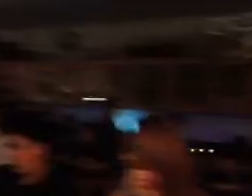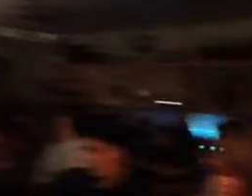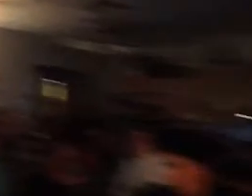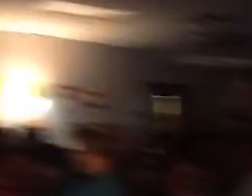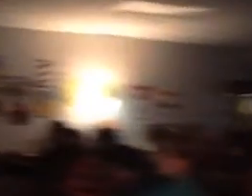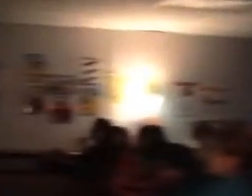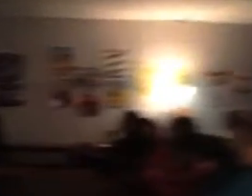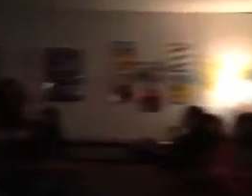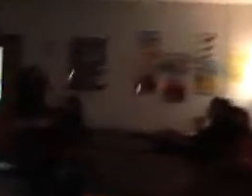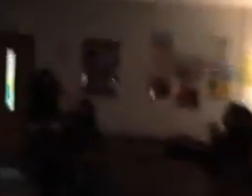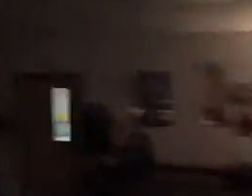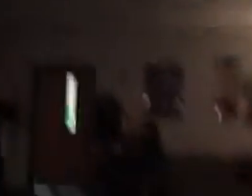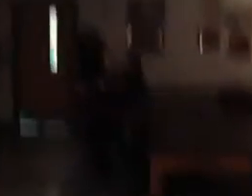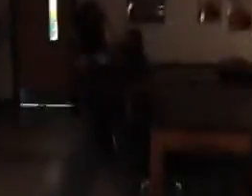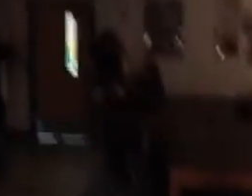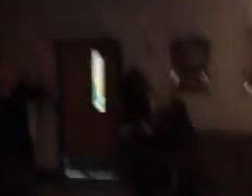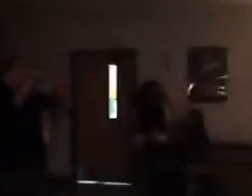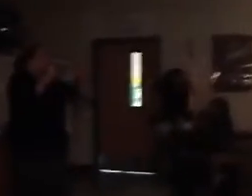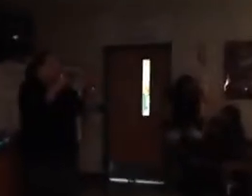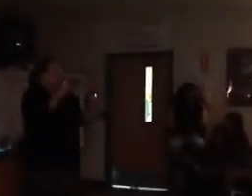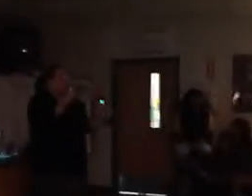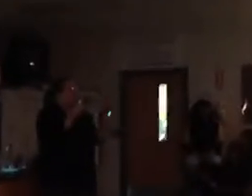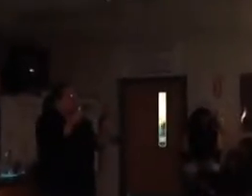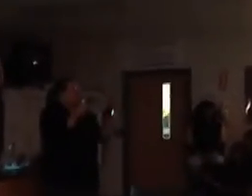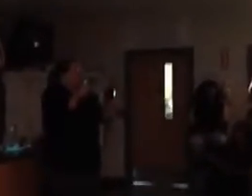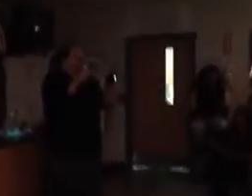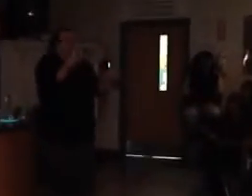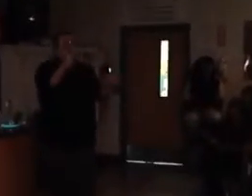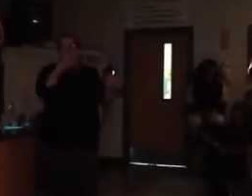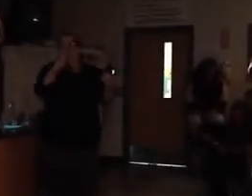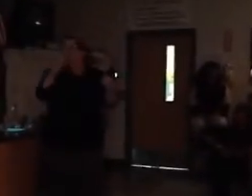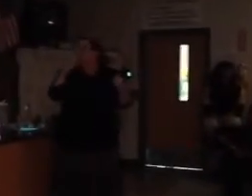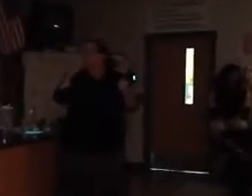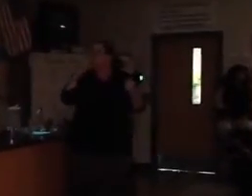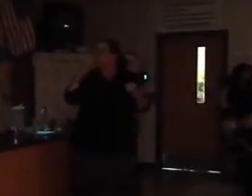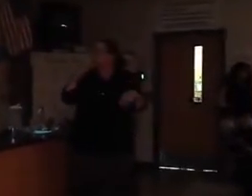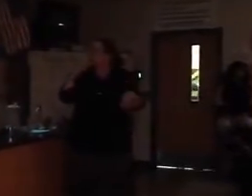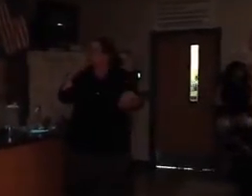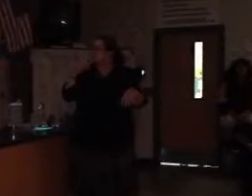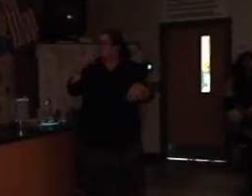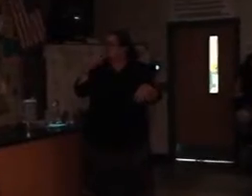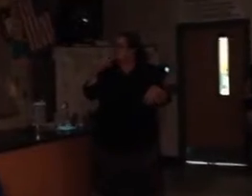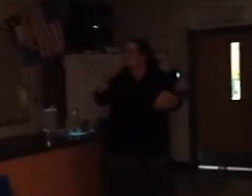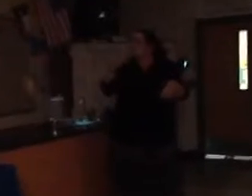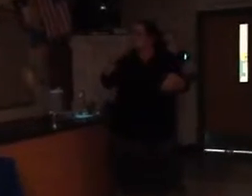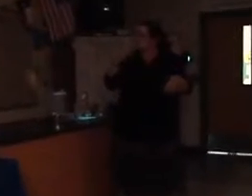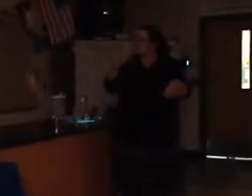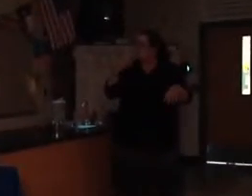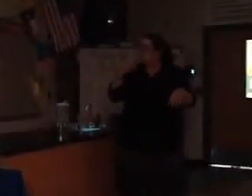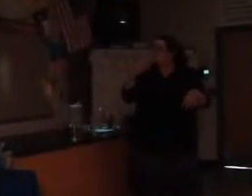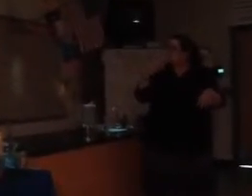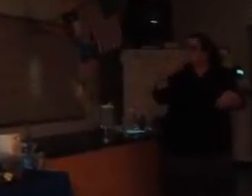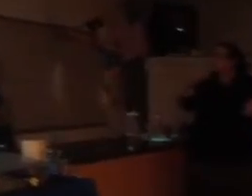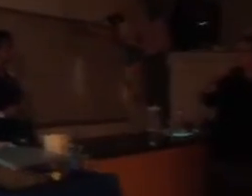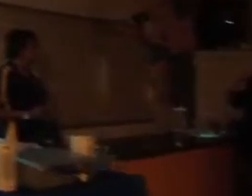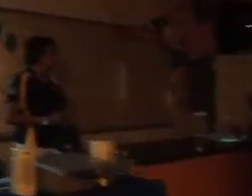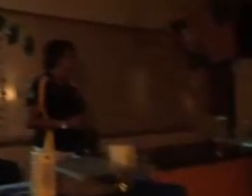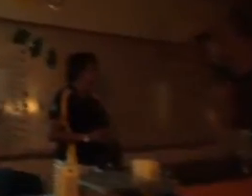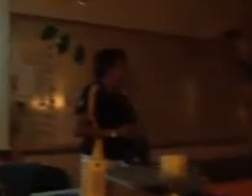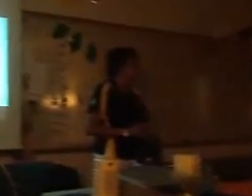that they're getting better and better and how they can communicate. Knowledge and understanding is one of mine. I